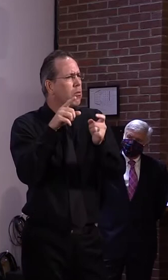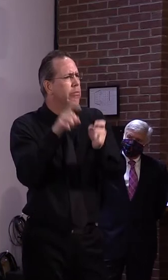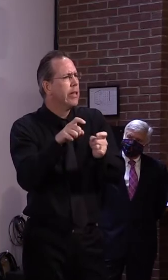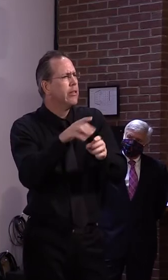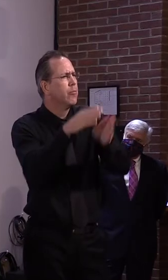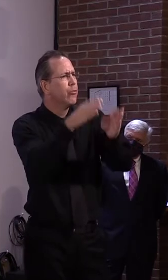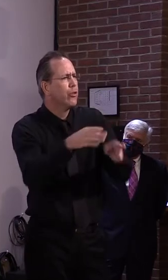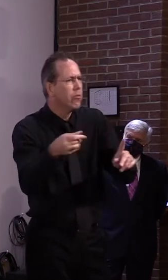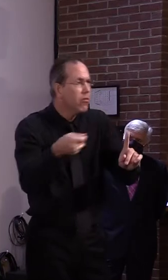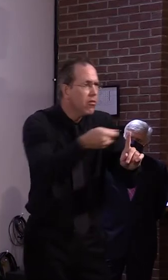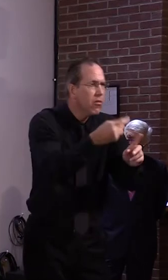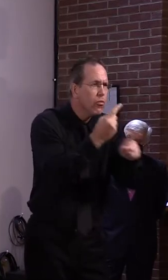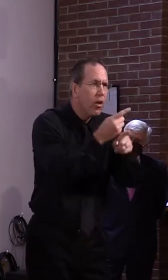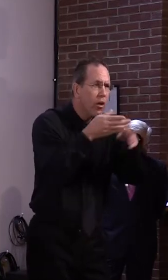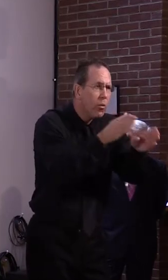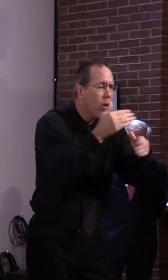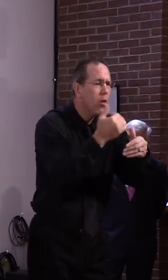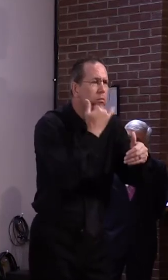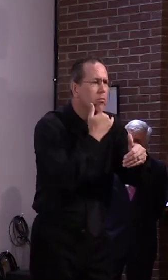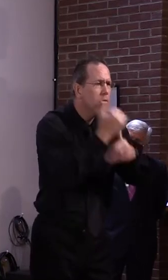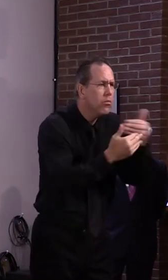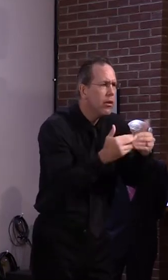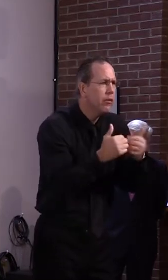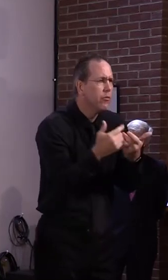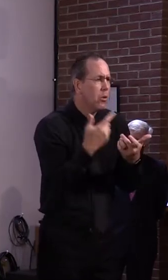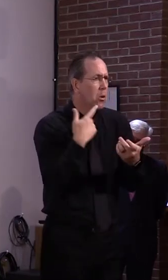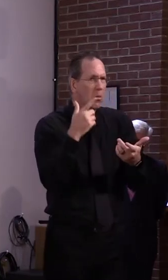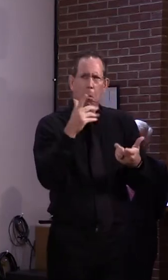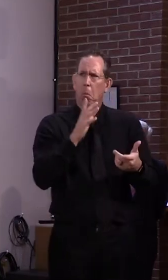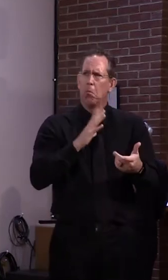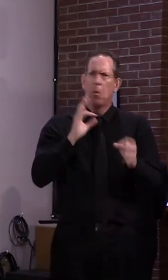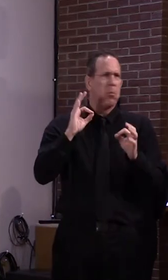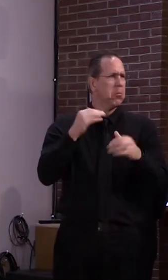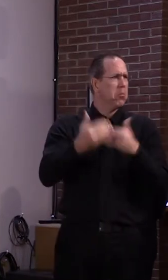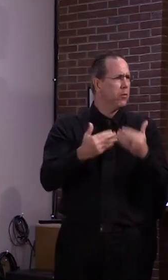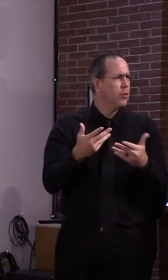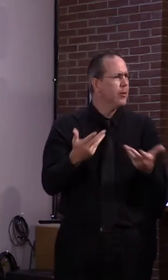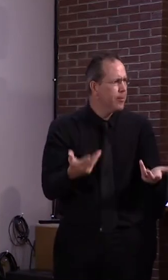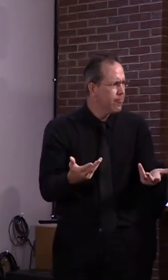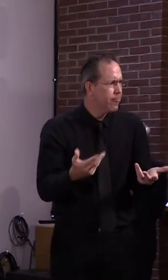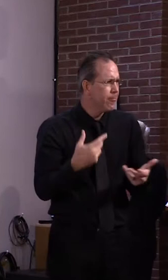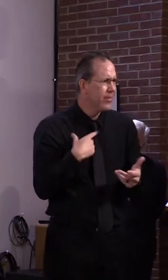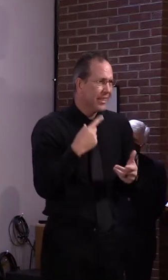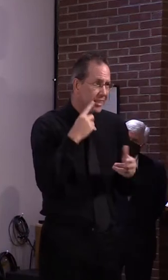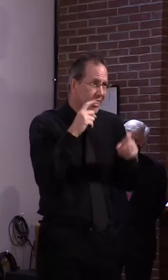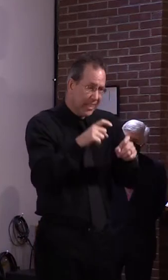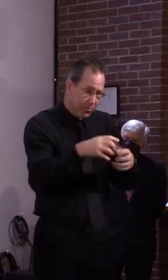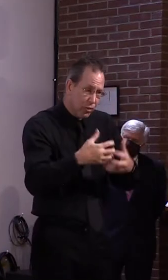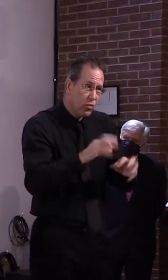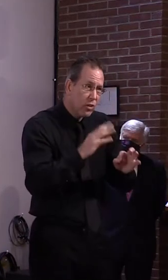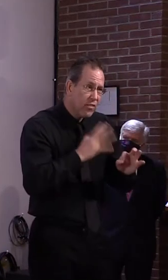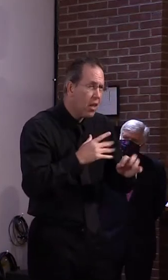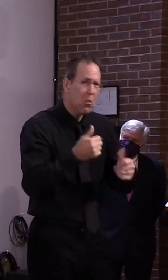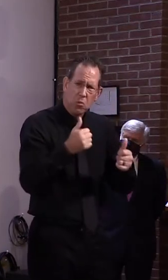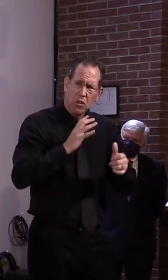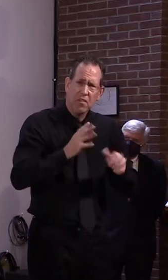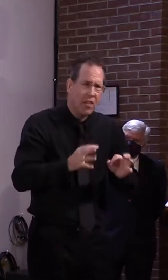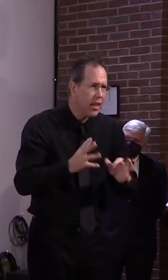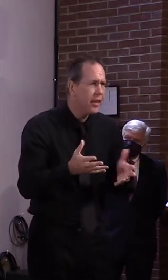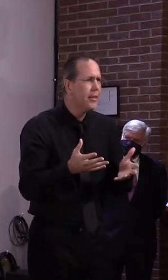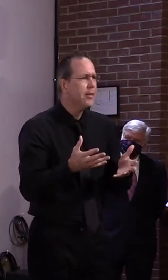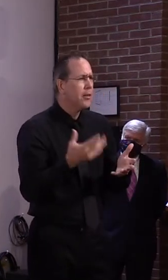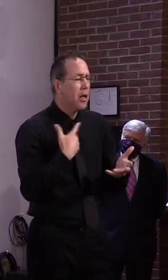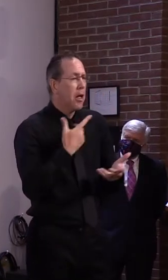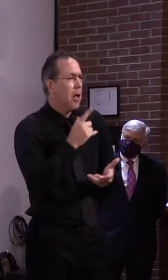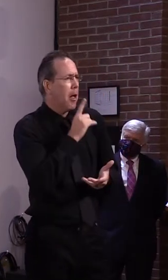they determined that a positive test by that machine was a positive test. And we're not actually arguing with that at all.